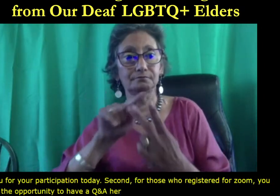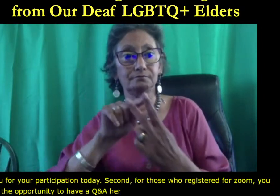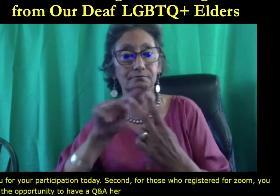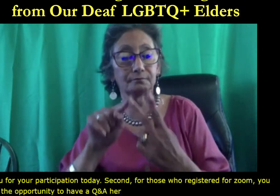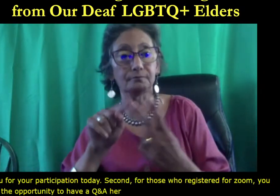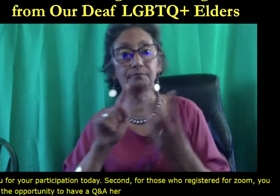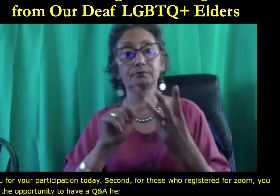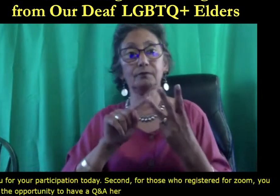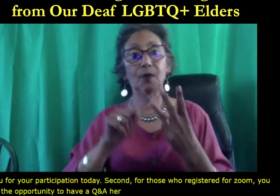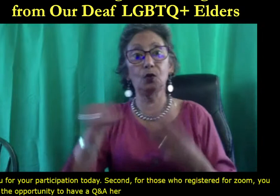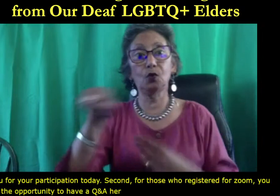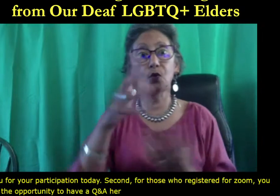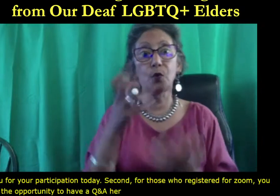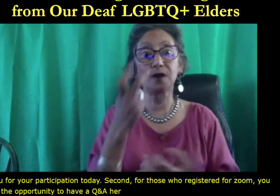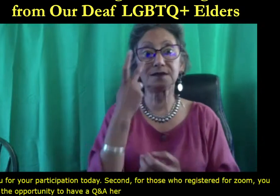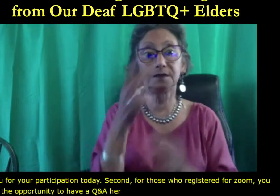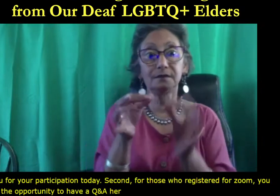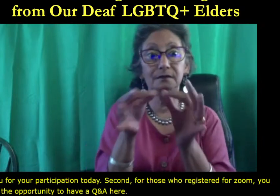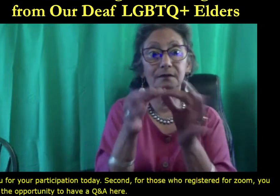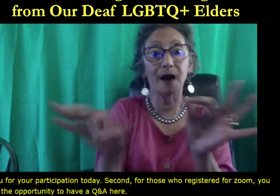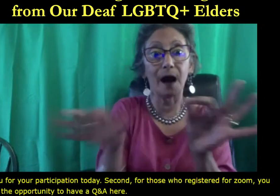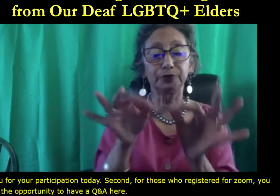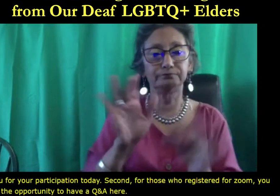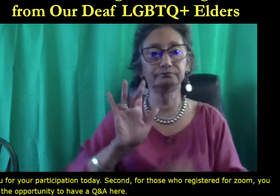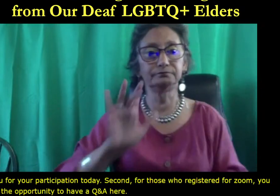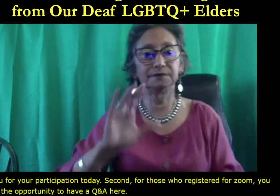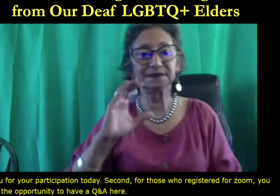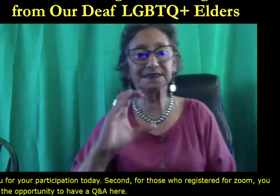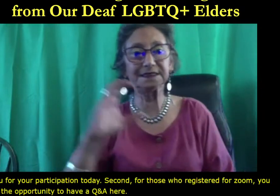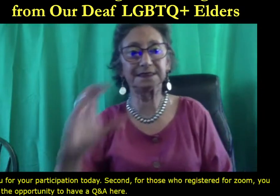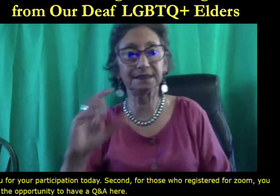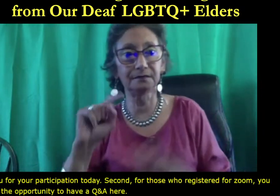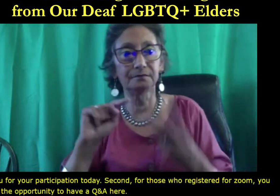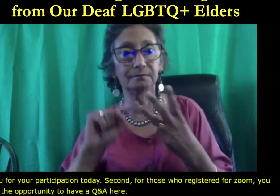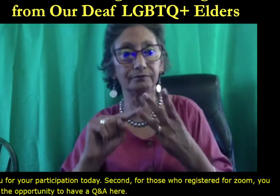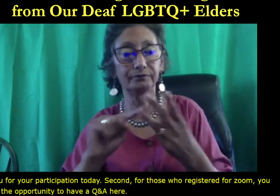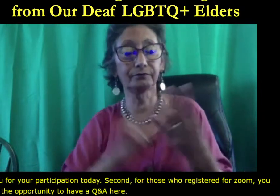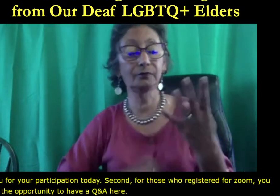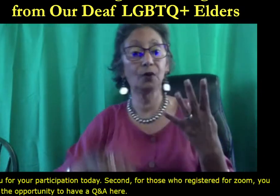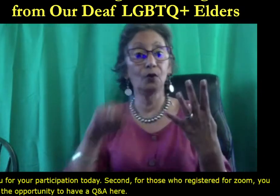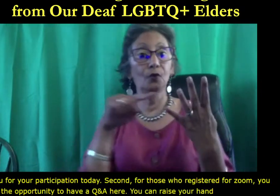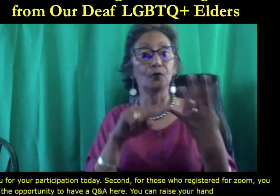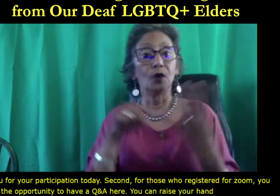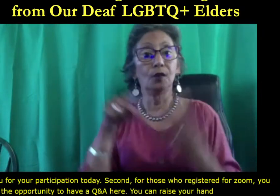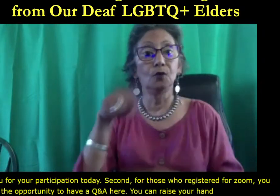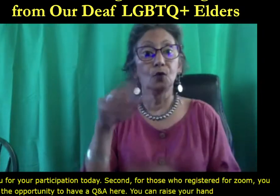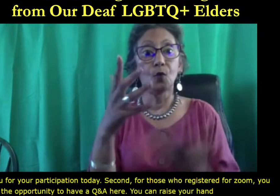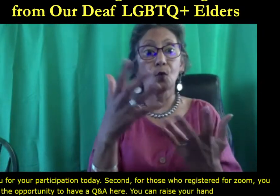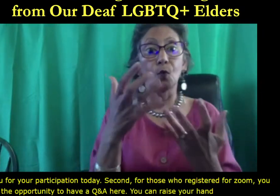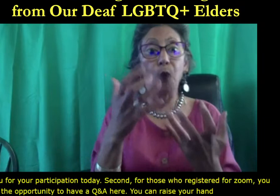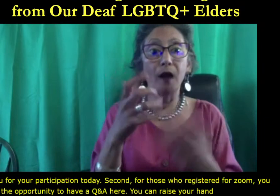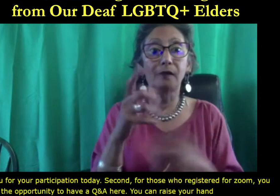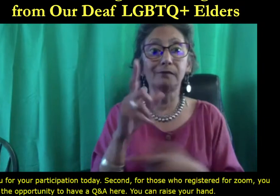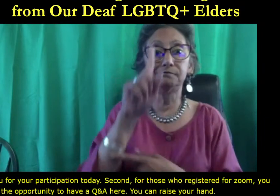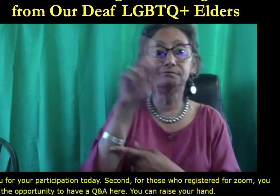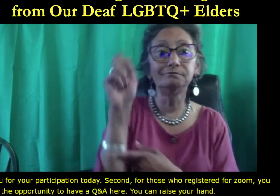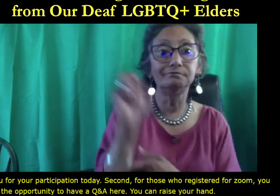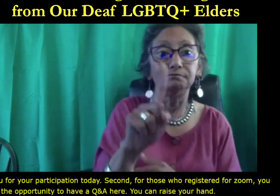either one if you'd like to see the captioning you can press the captioning live